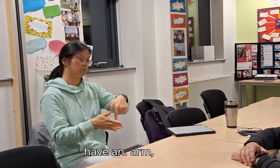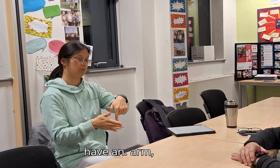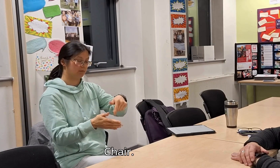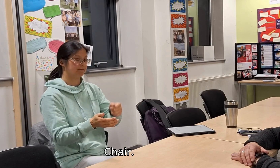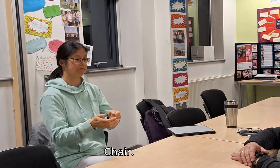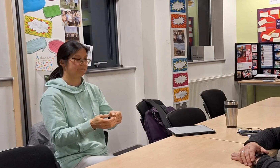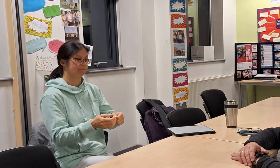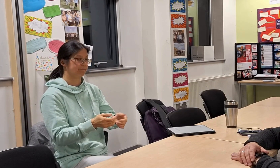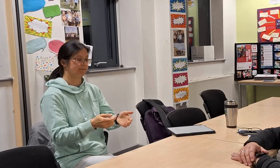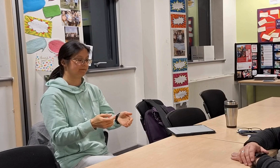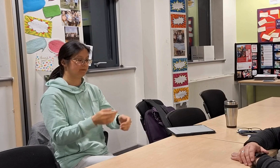armchair.